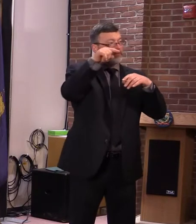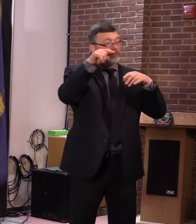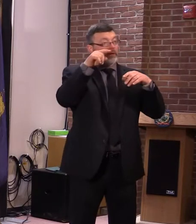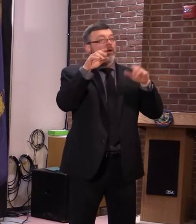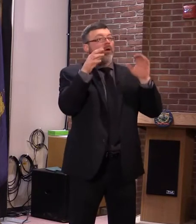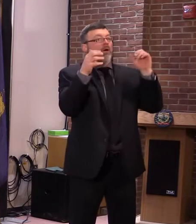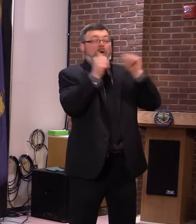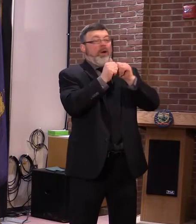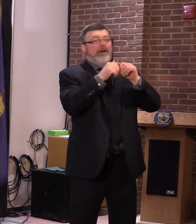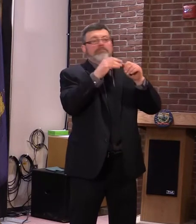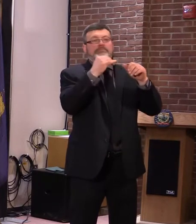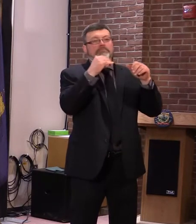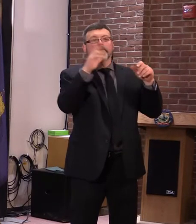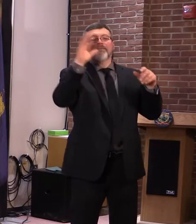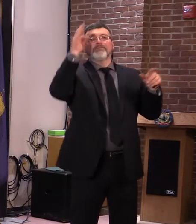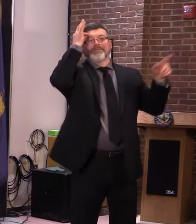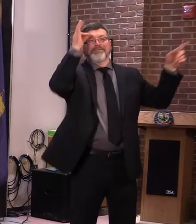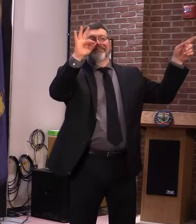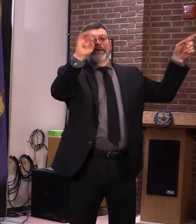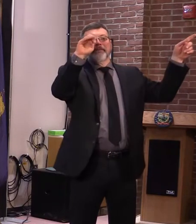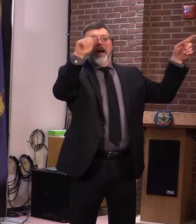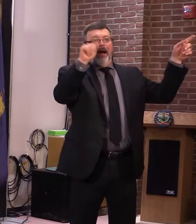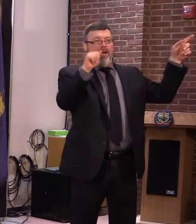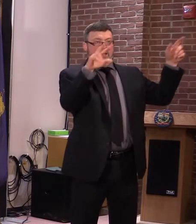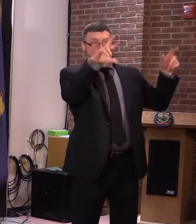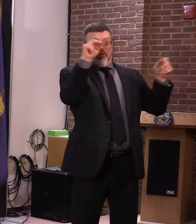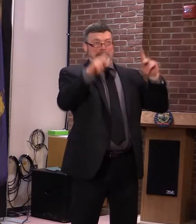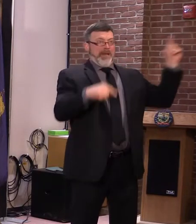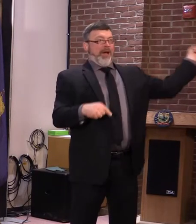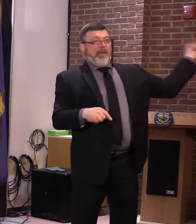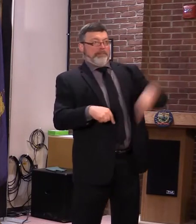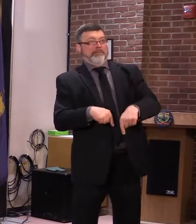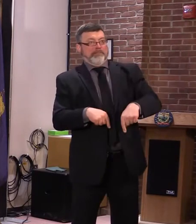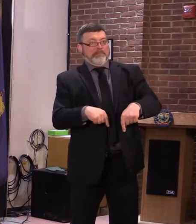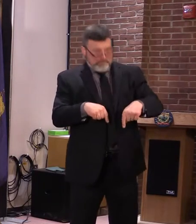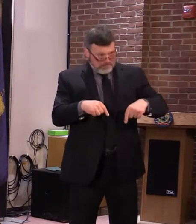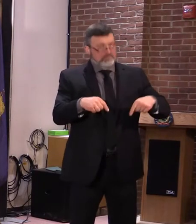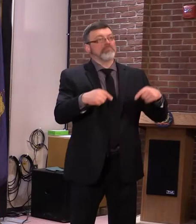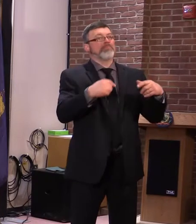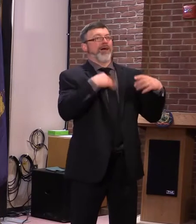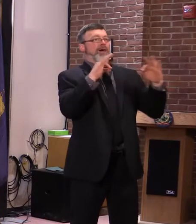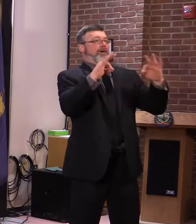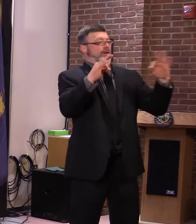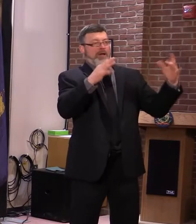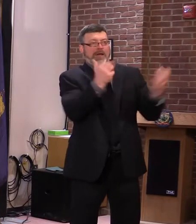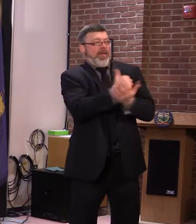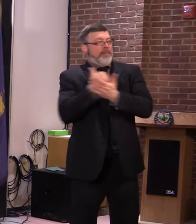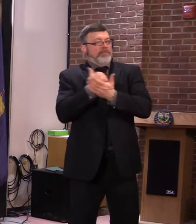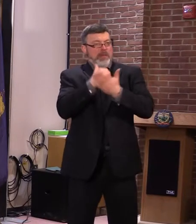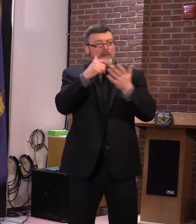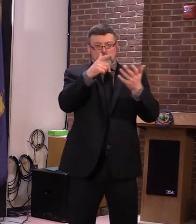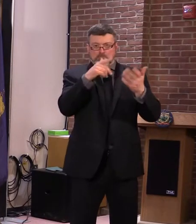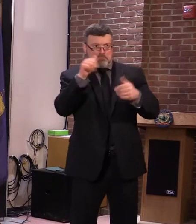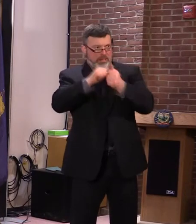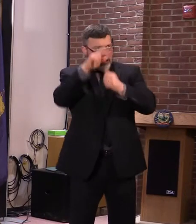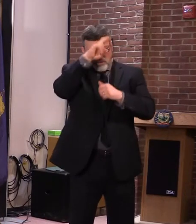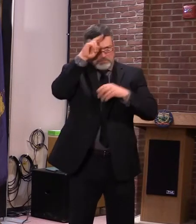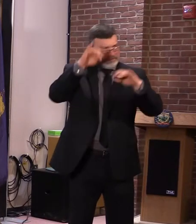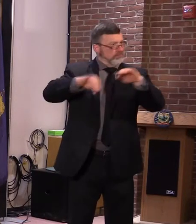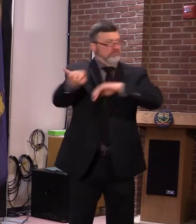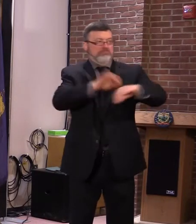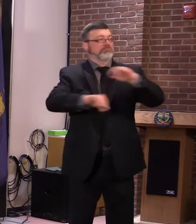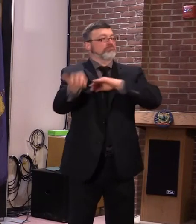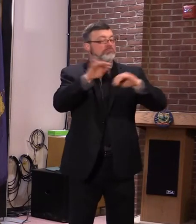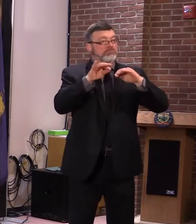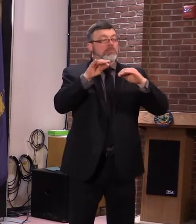cadre has now been reduced to 20. We recognize that other states had greater needs and anticipated this decline in the